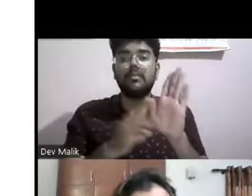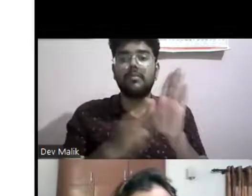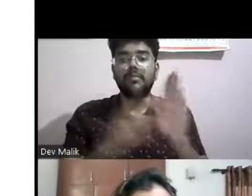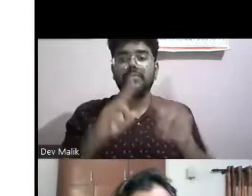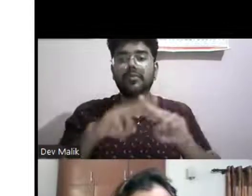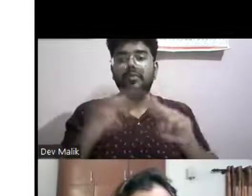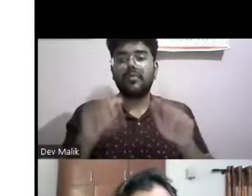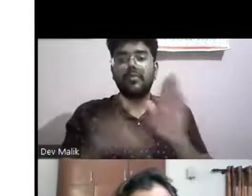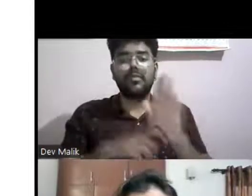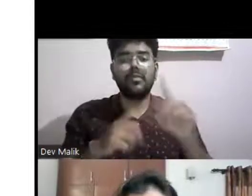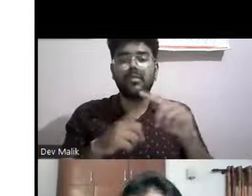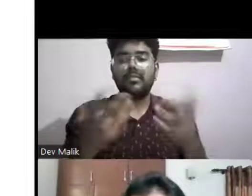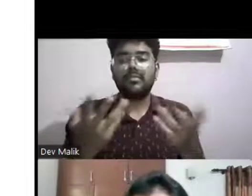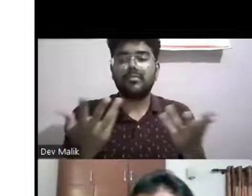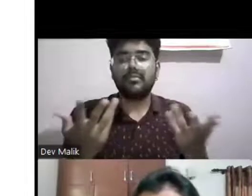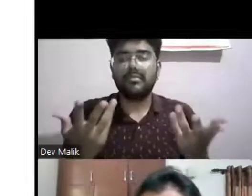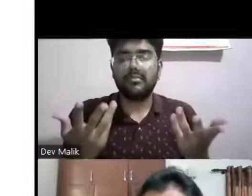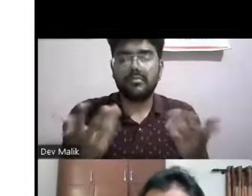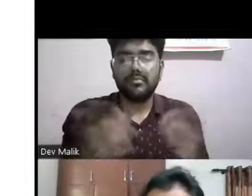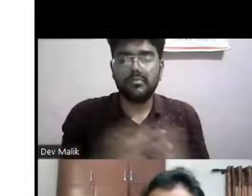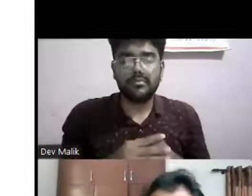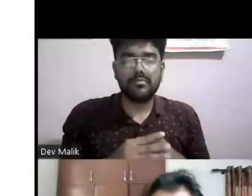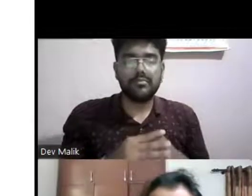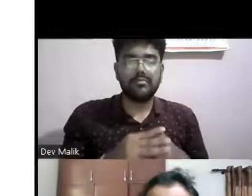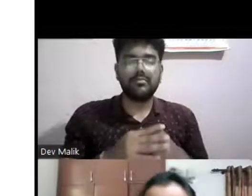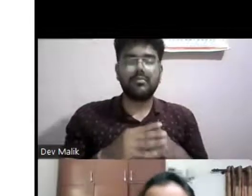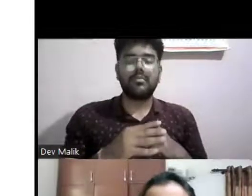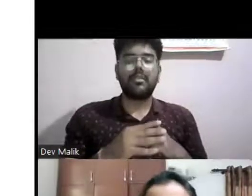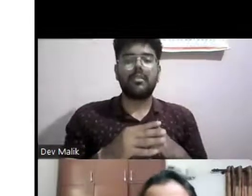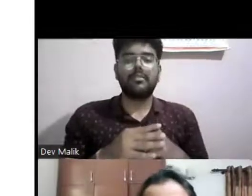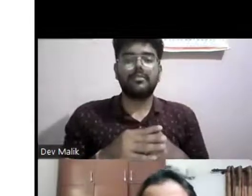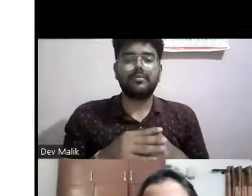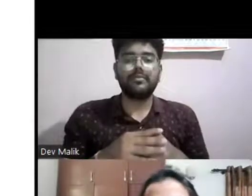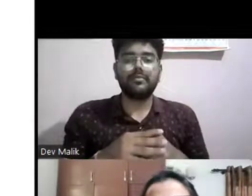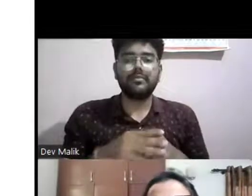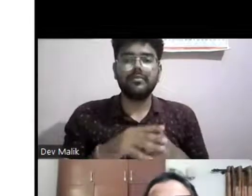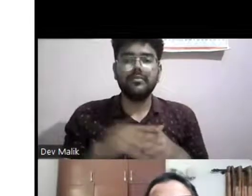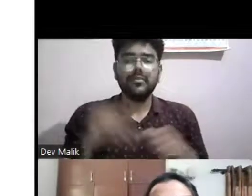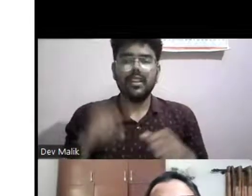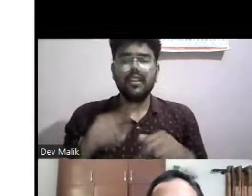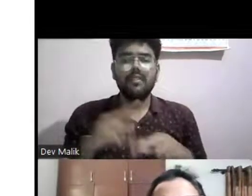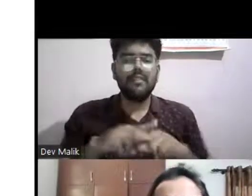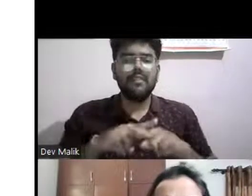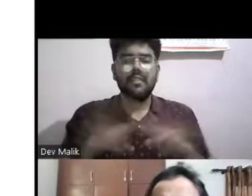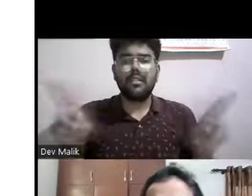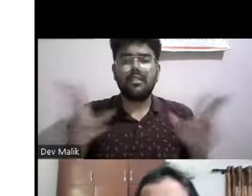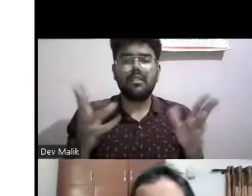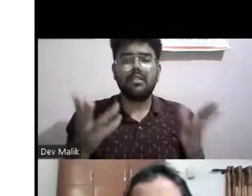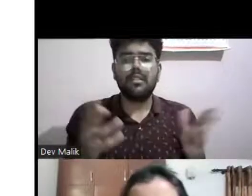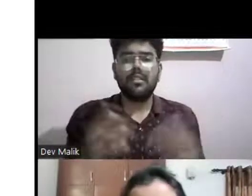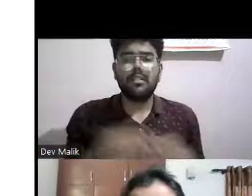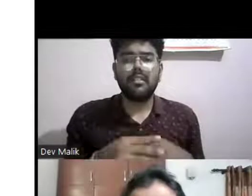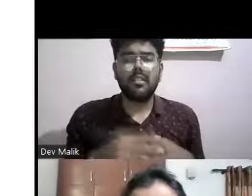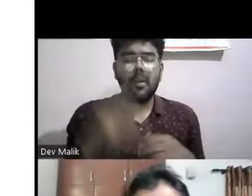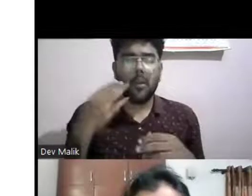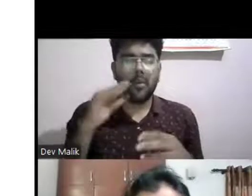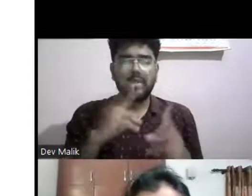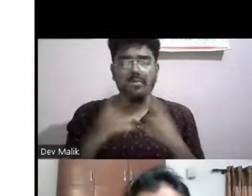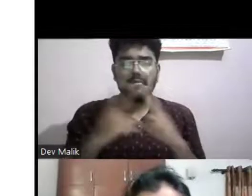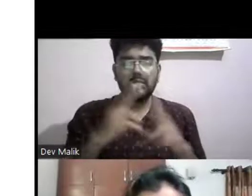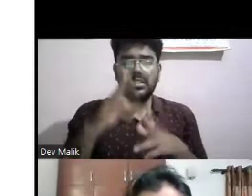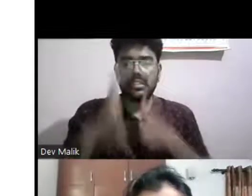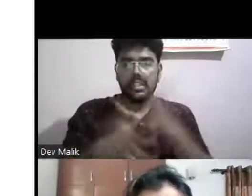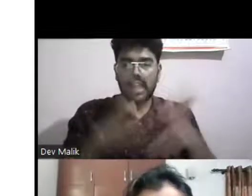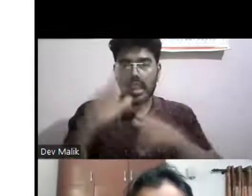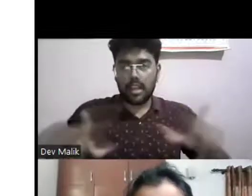anxiety. Now, what is this entire when we talk about sign